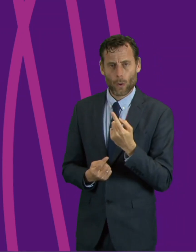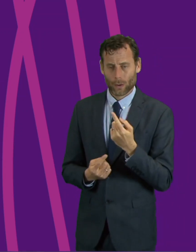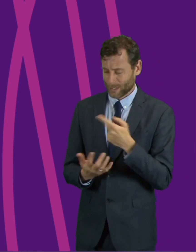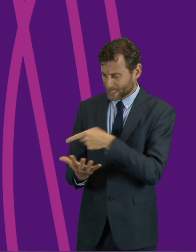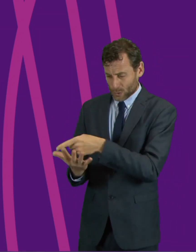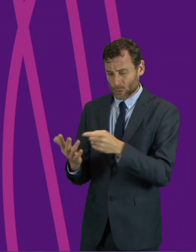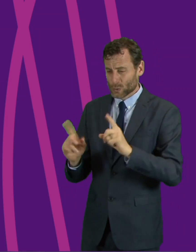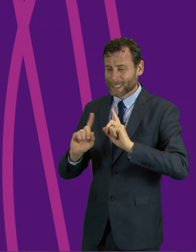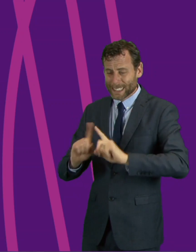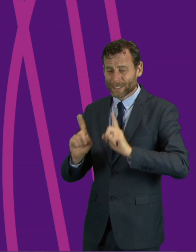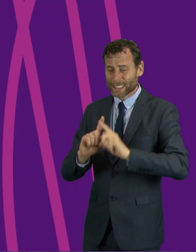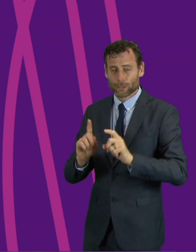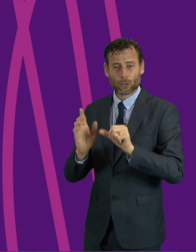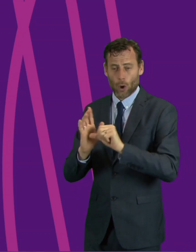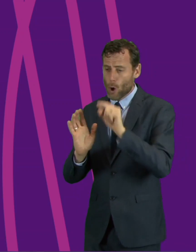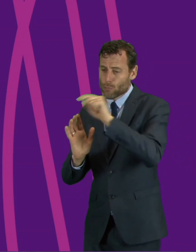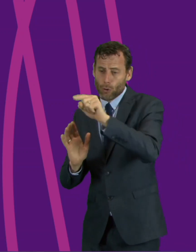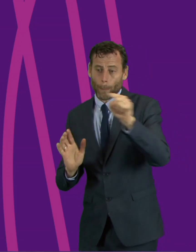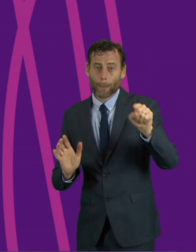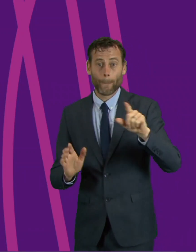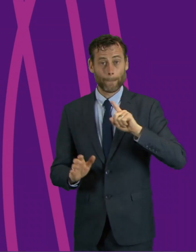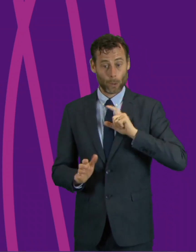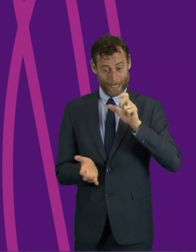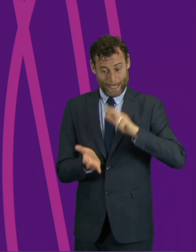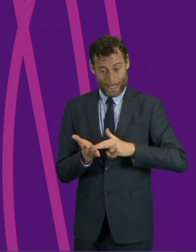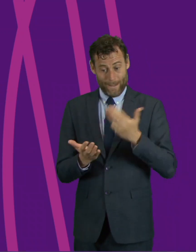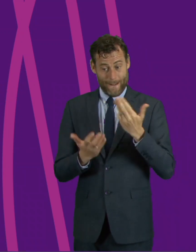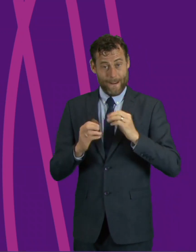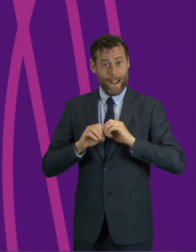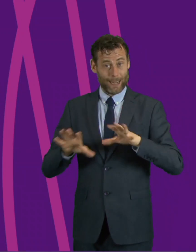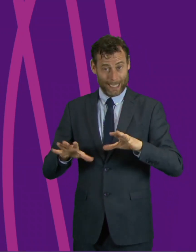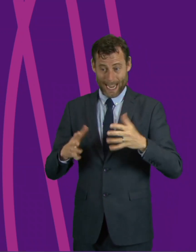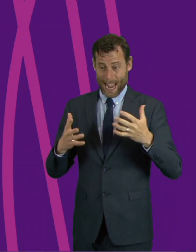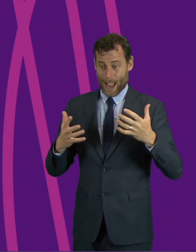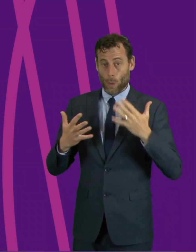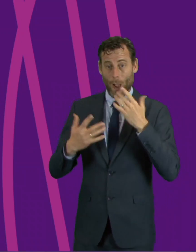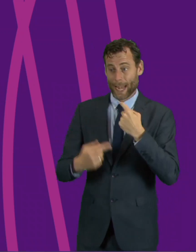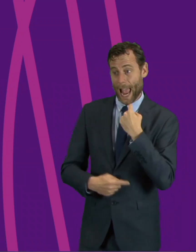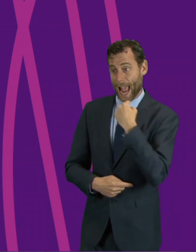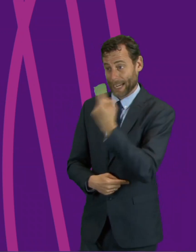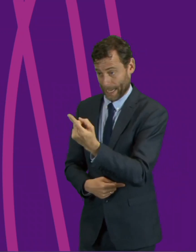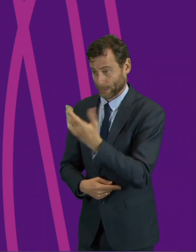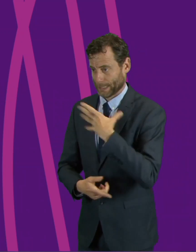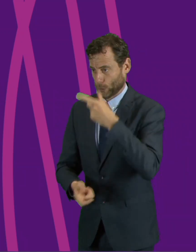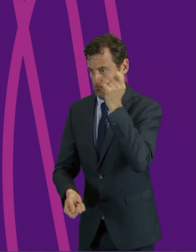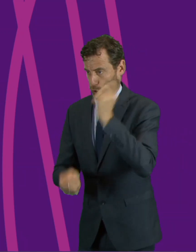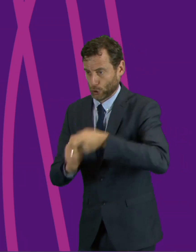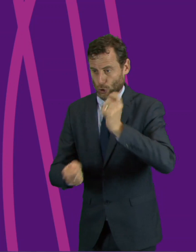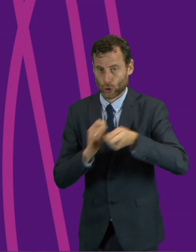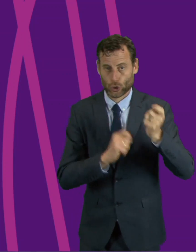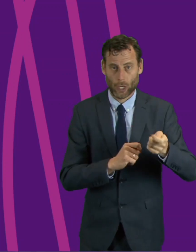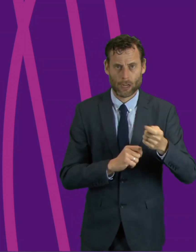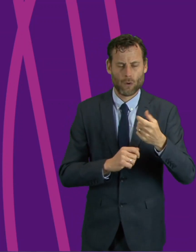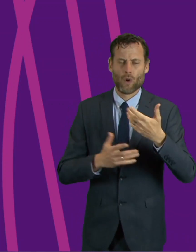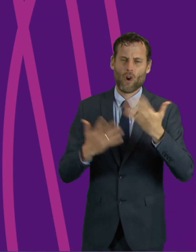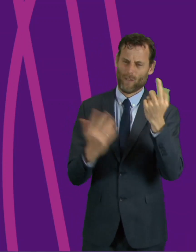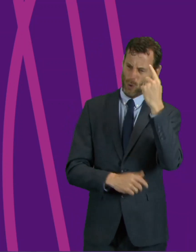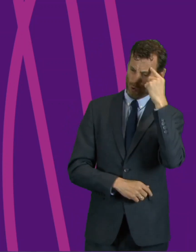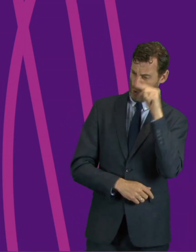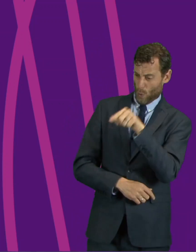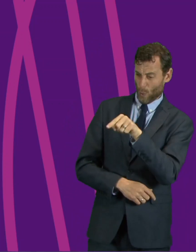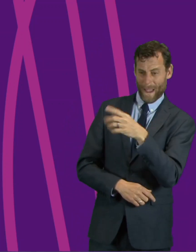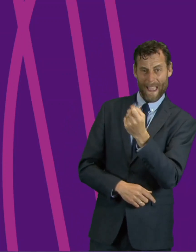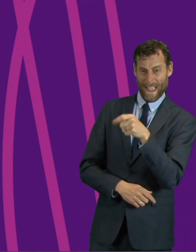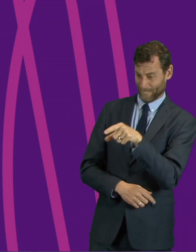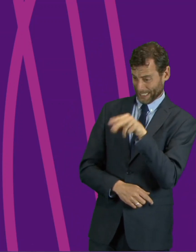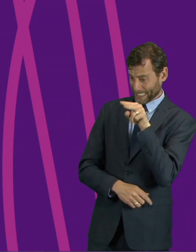issues that are being created now by the action we are having to take to suppress this virus. And I know everybody is, and I